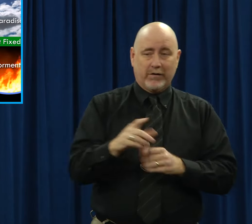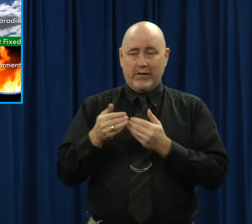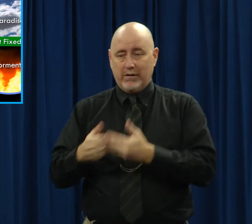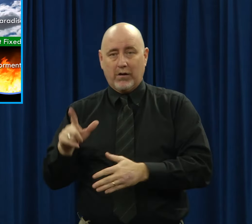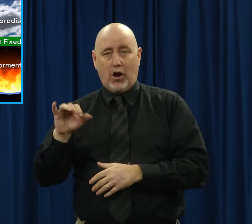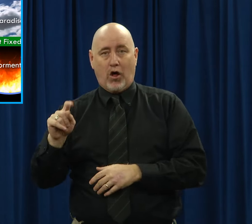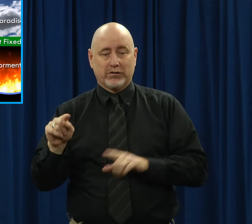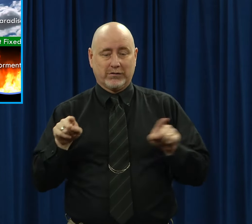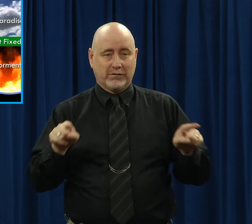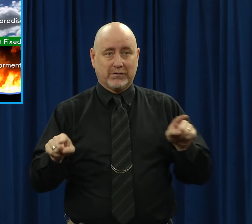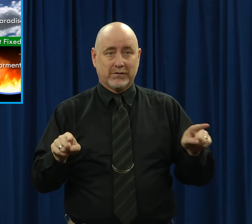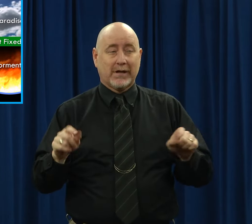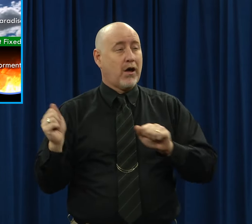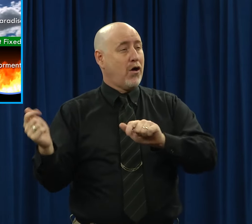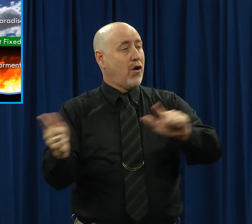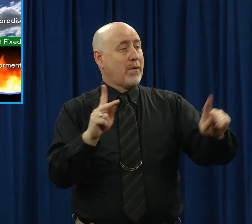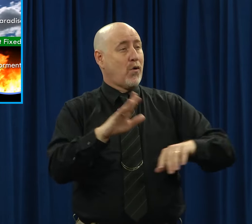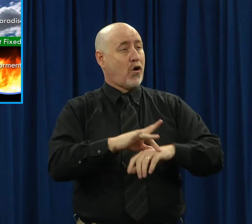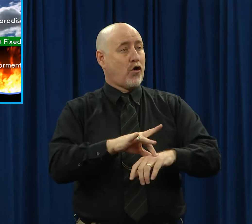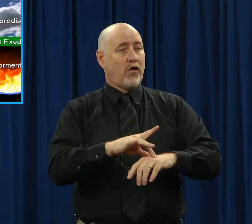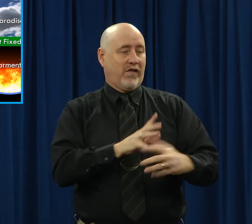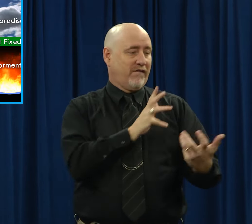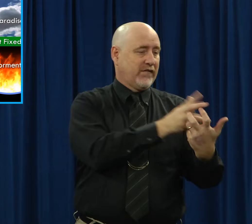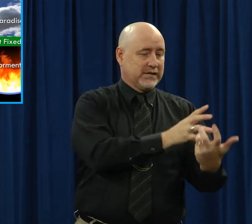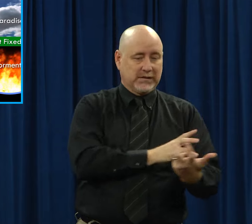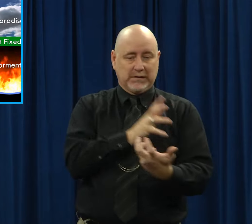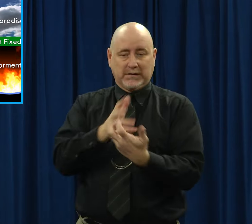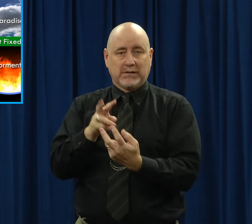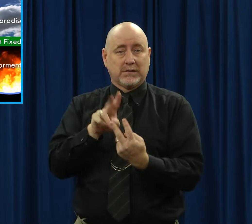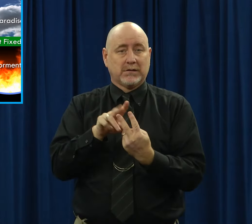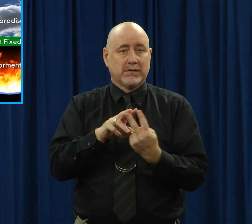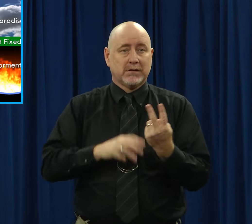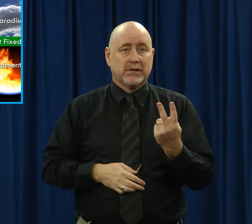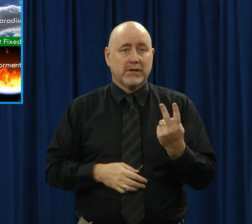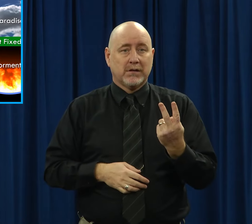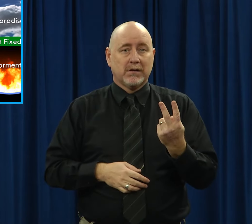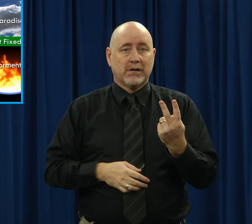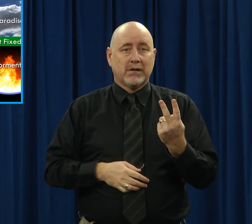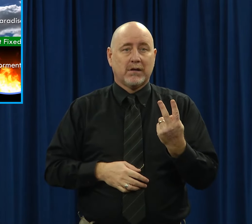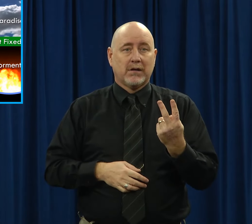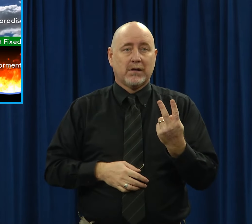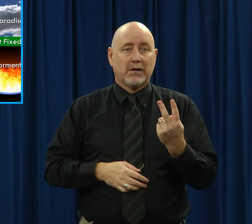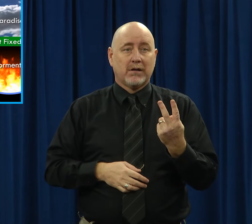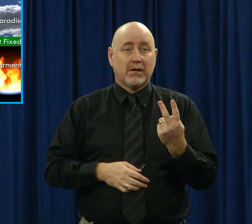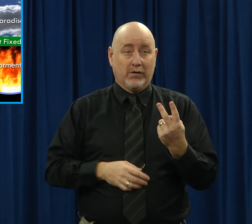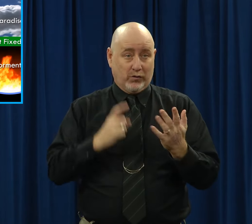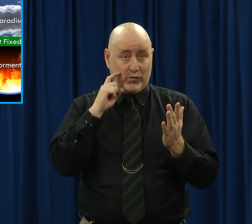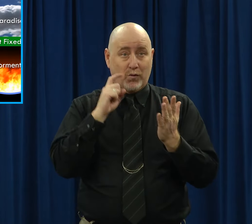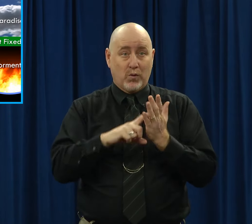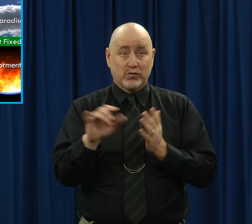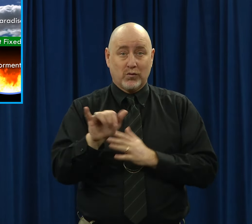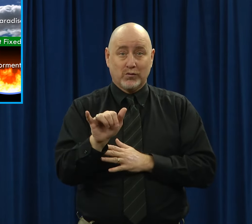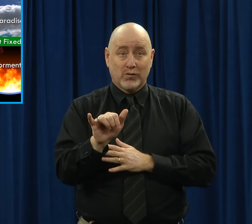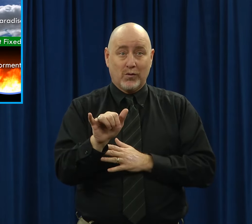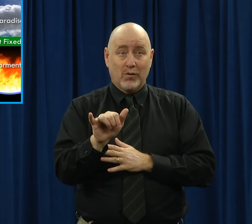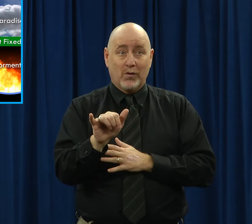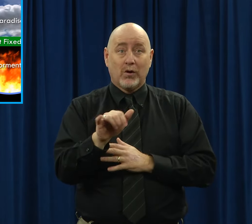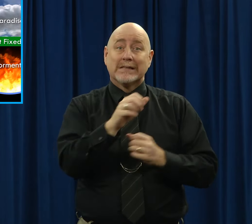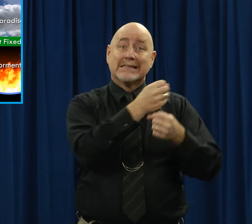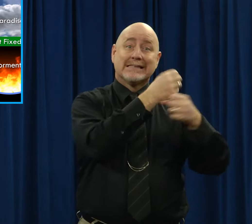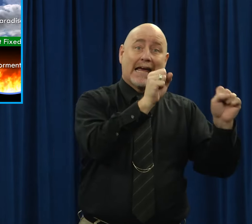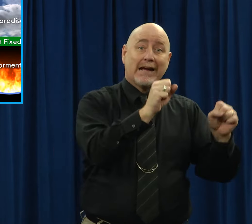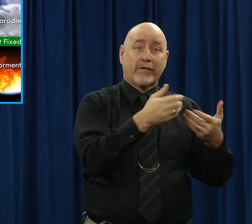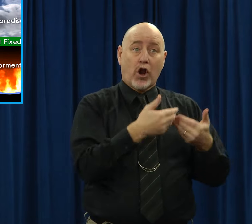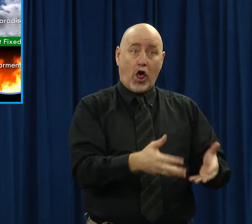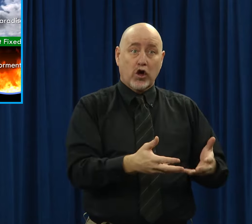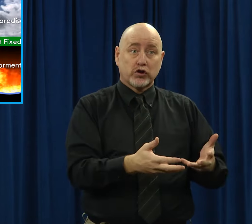saved and the lost. And everyone on earth fits into one of these two categories. You'll also notice